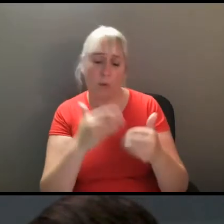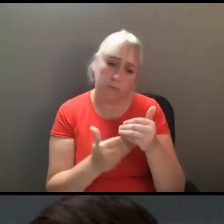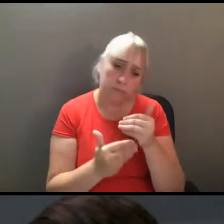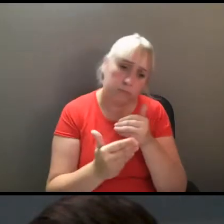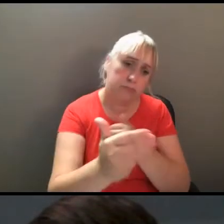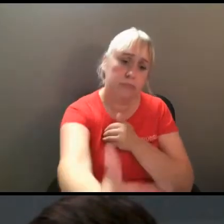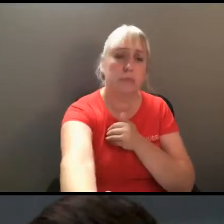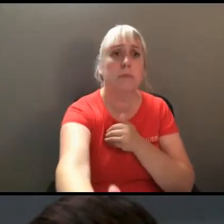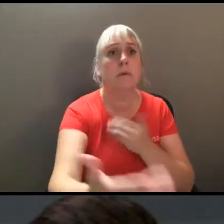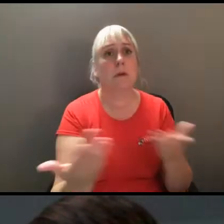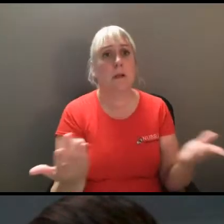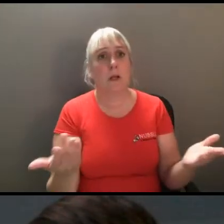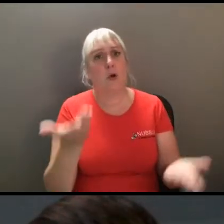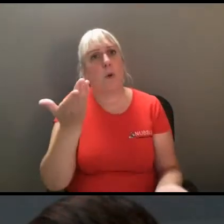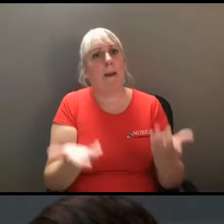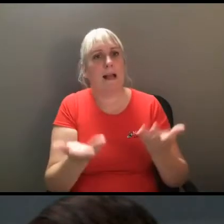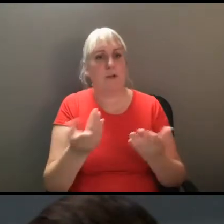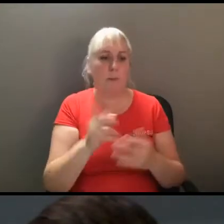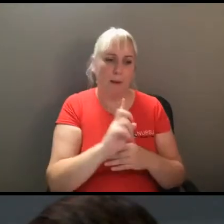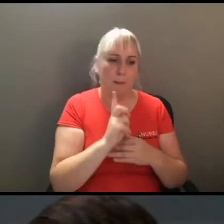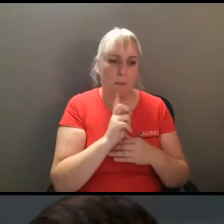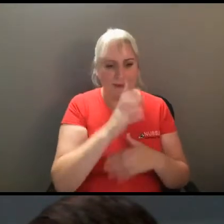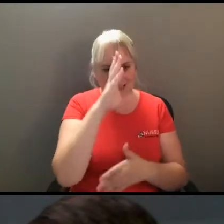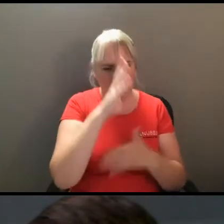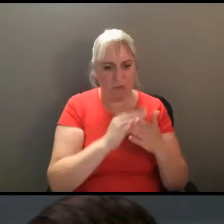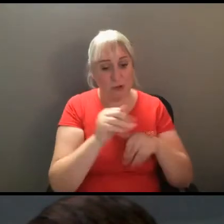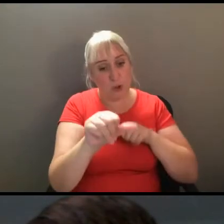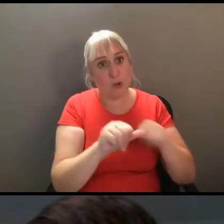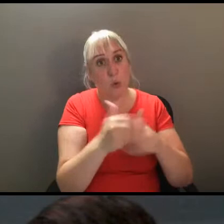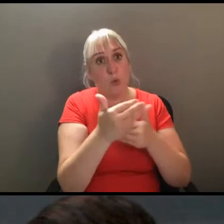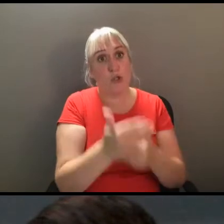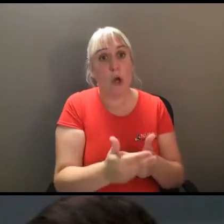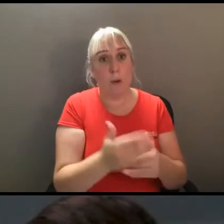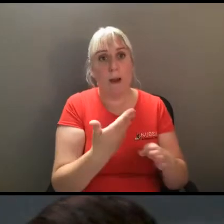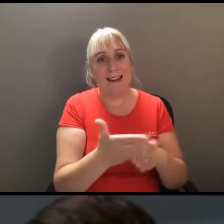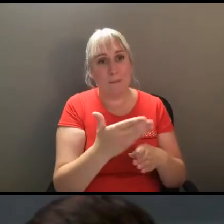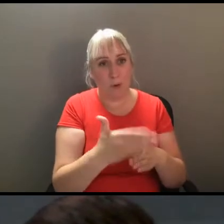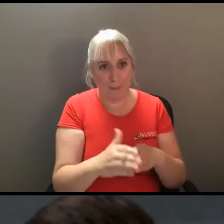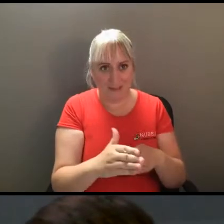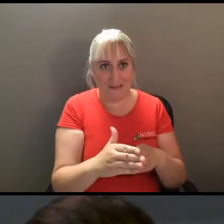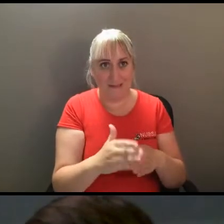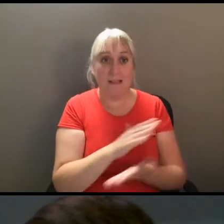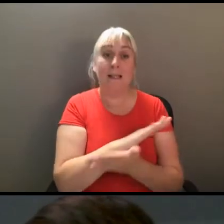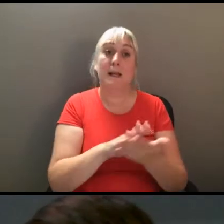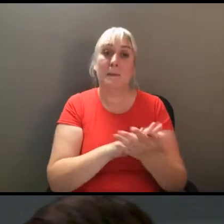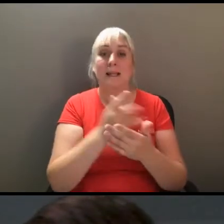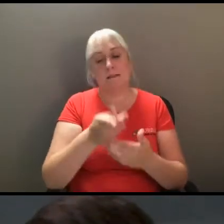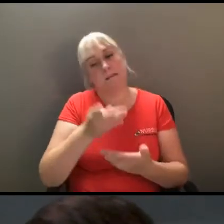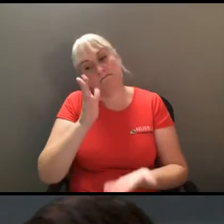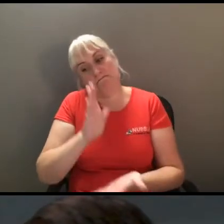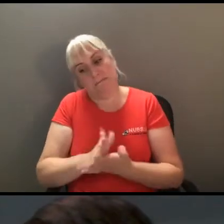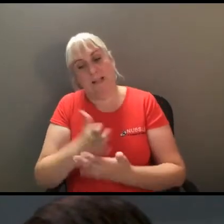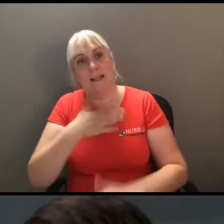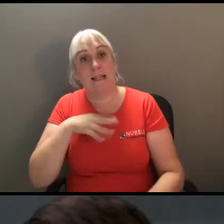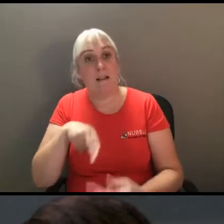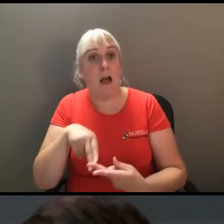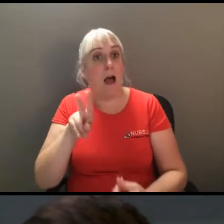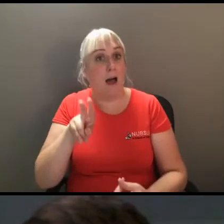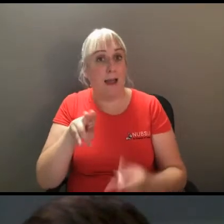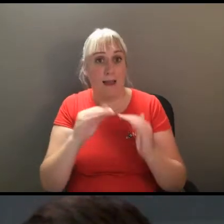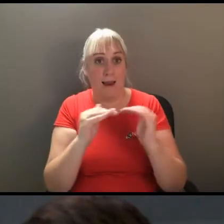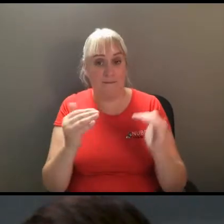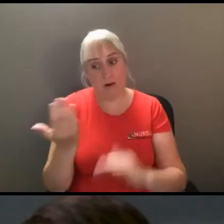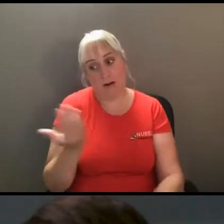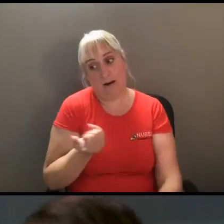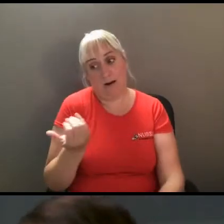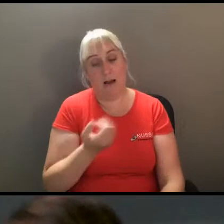in short-term unemployment. So people in that situation would need a higher level of benefit than people who are